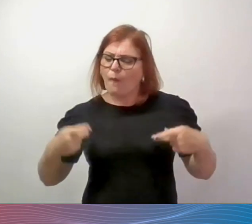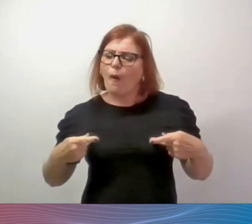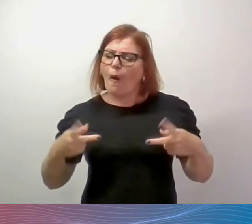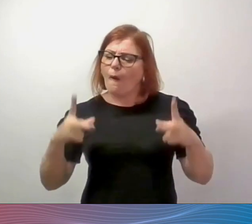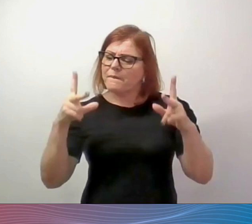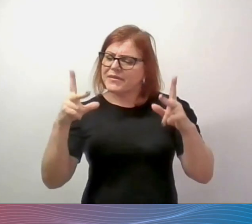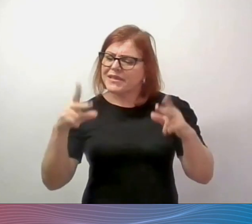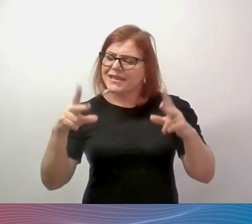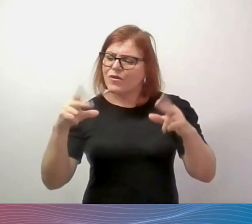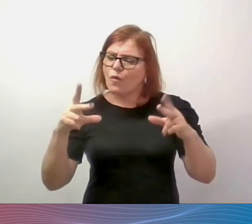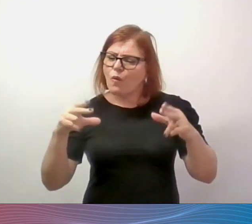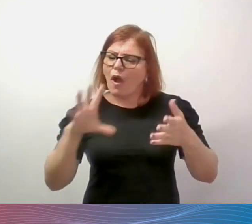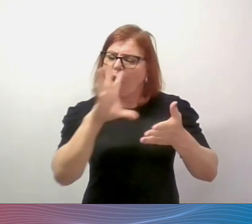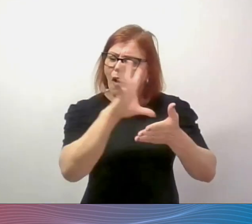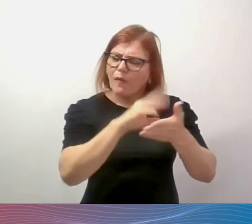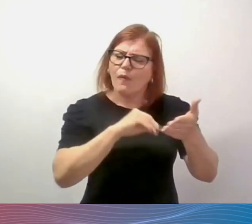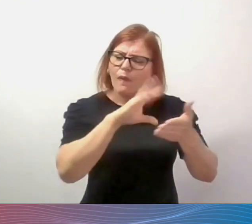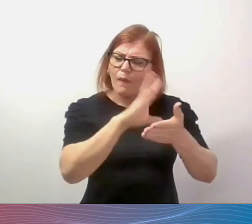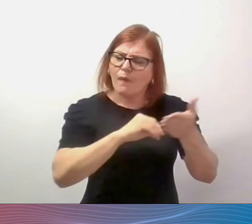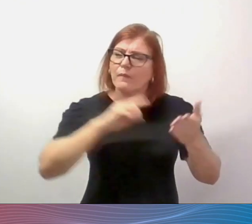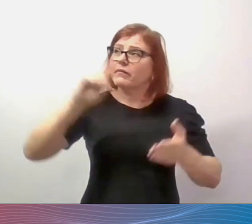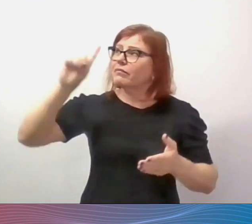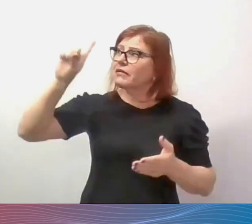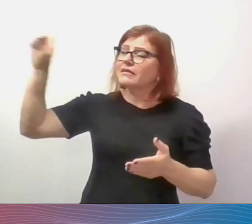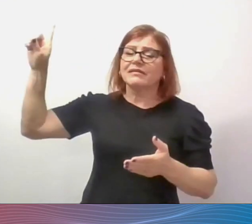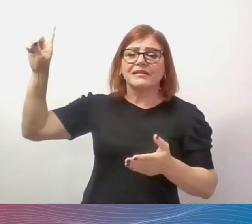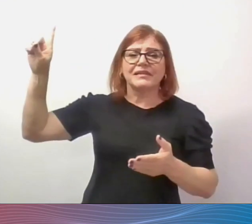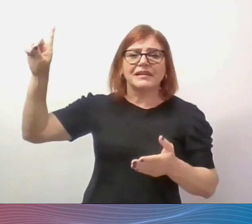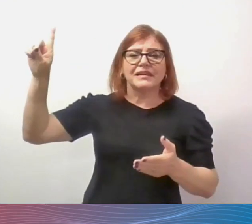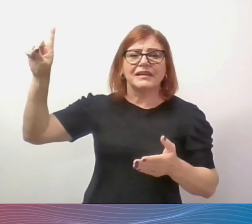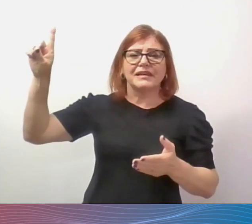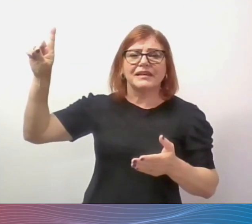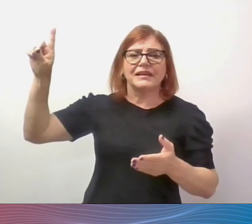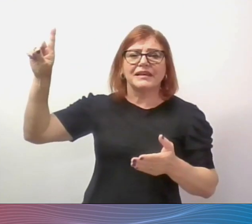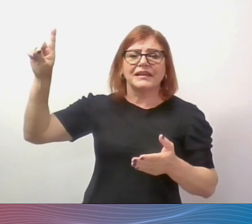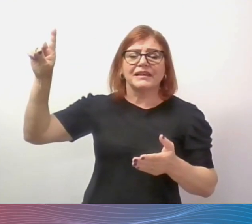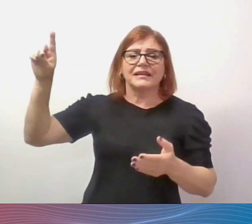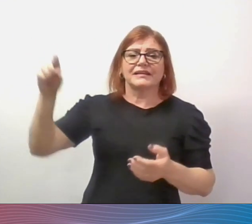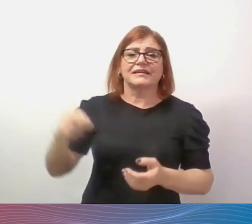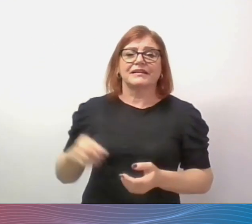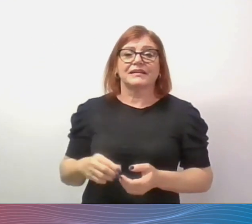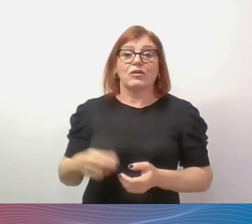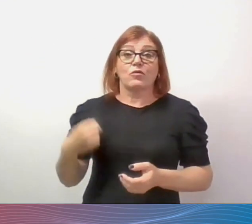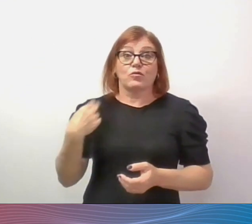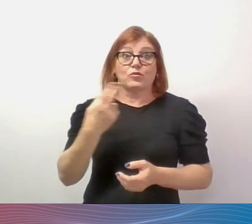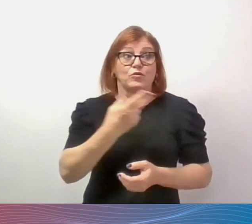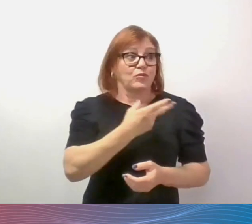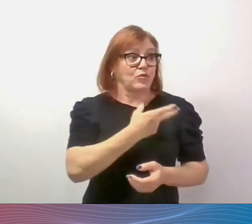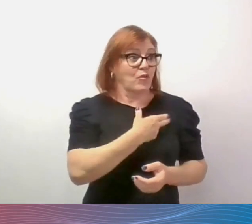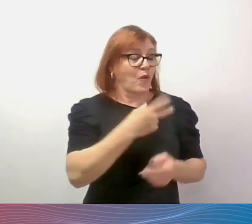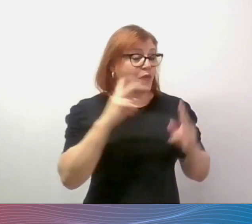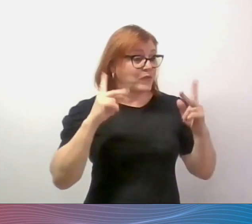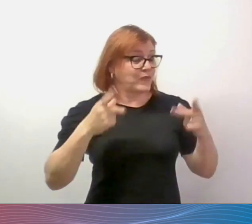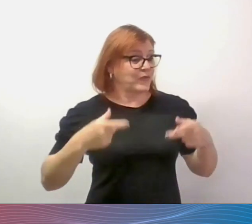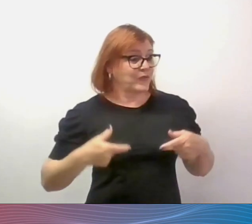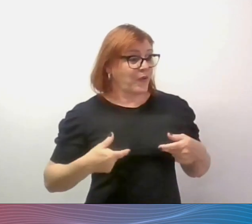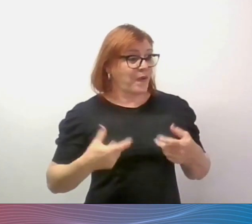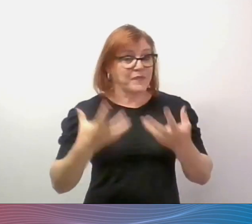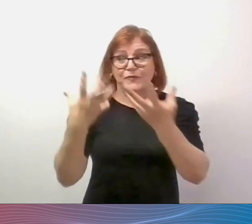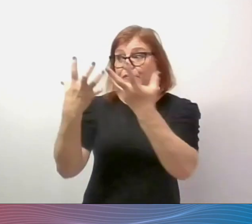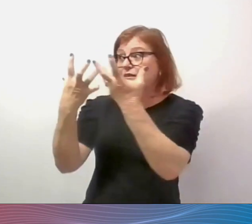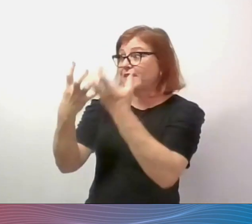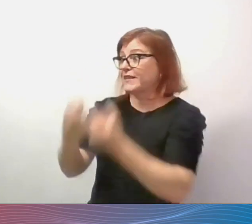homem para ser o quê? O receptor. He chose man to be what? The receiver. Da sua doação. Of